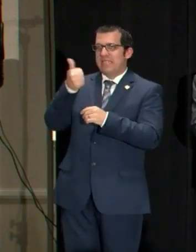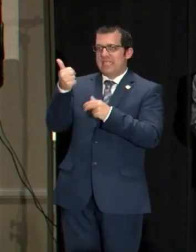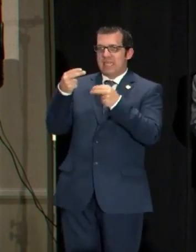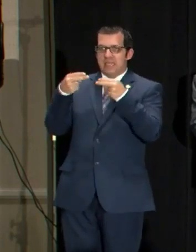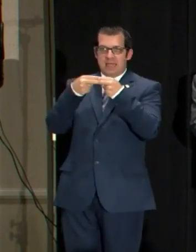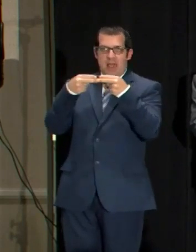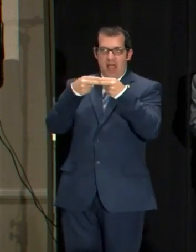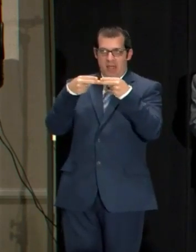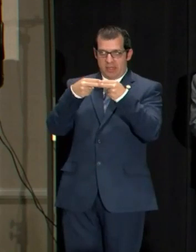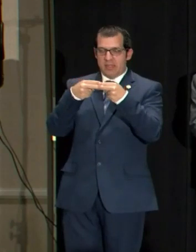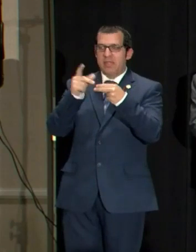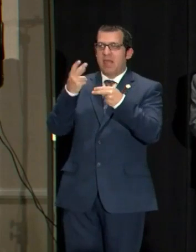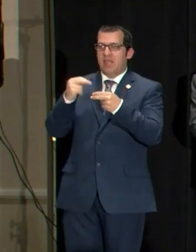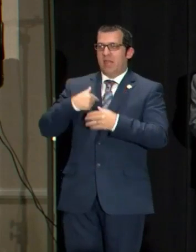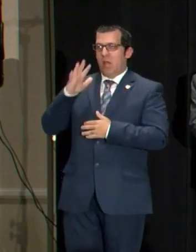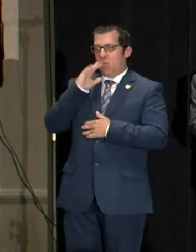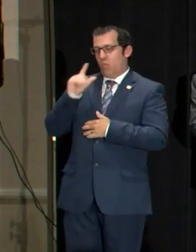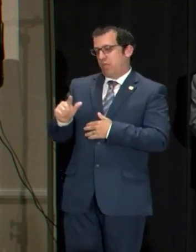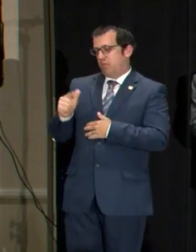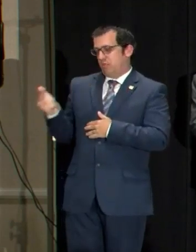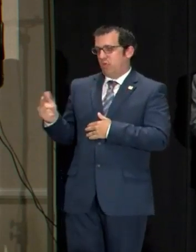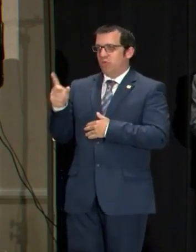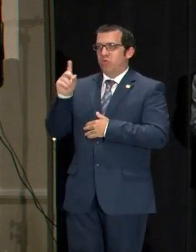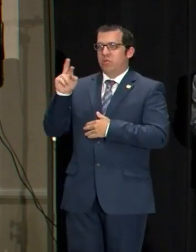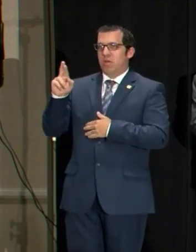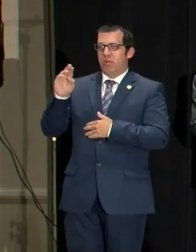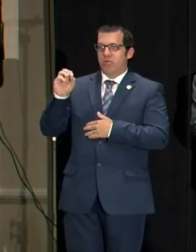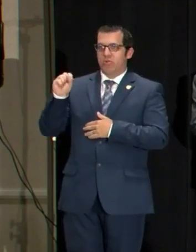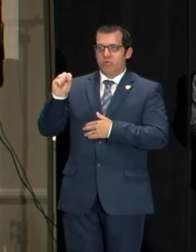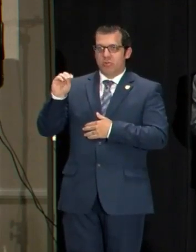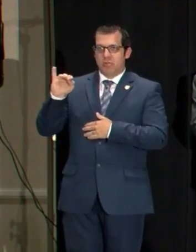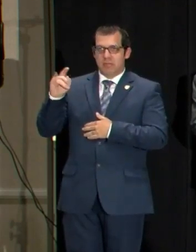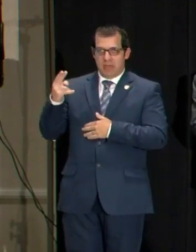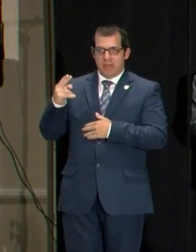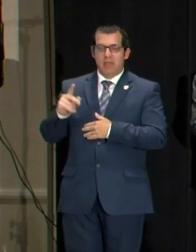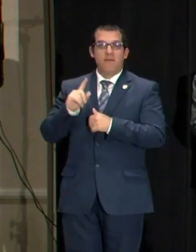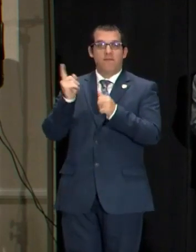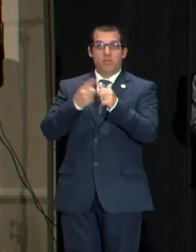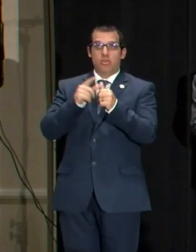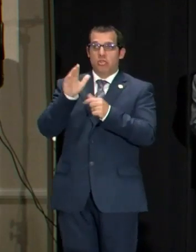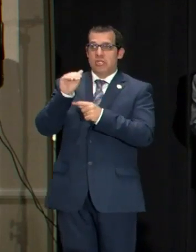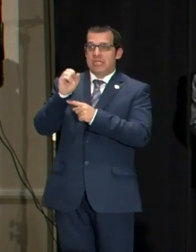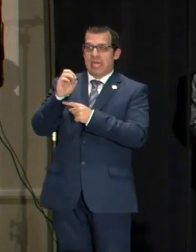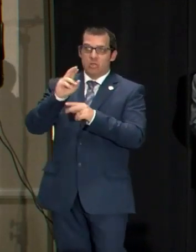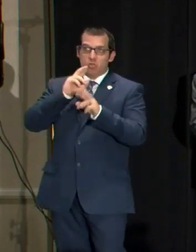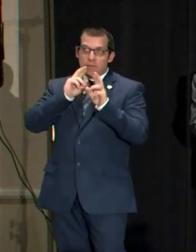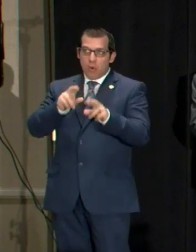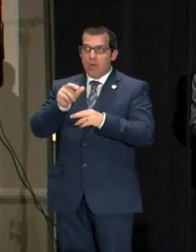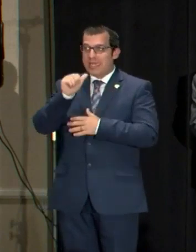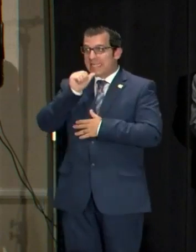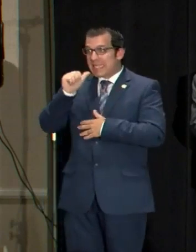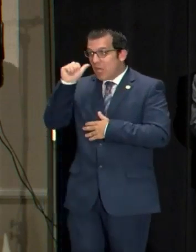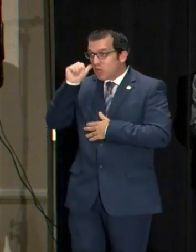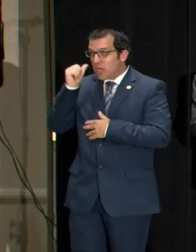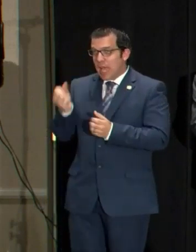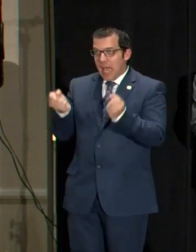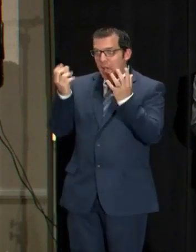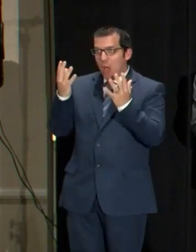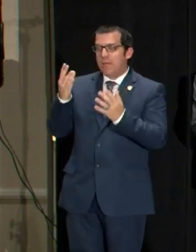slides, and then I'll turn it over to Dr. Smith. First, in our case report, yesterday we